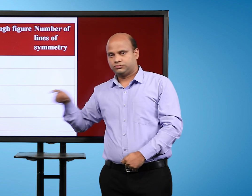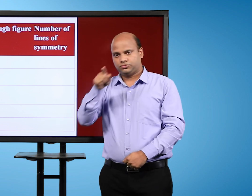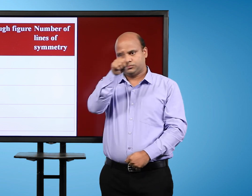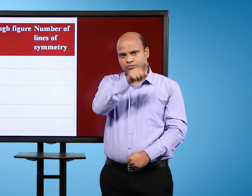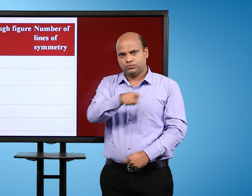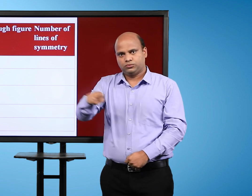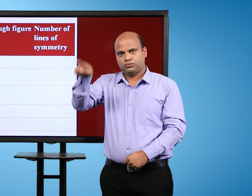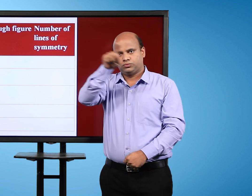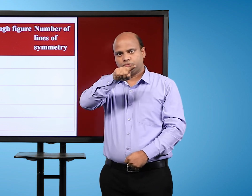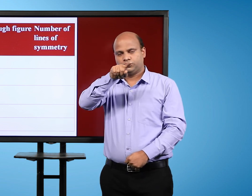circle.